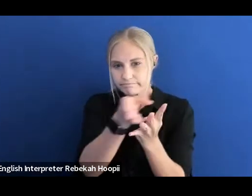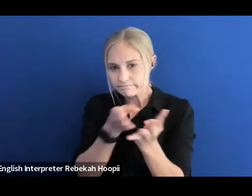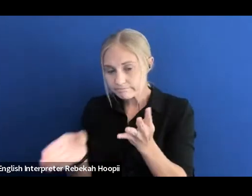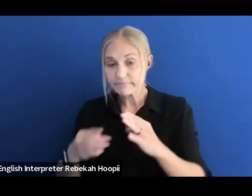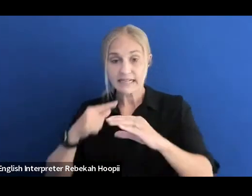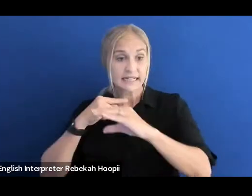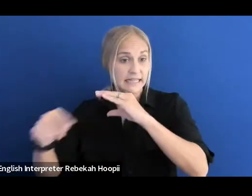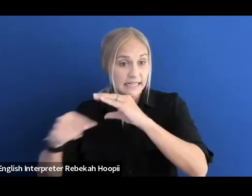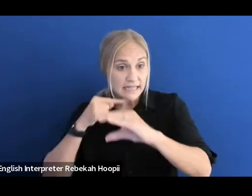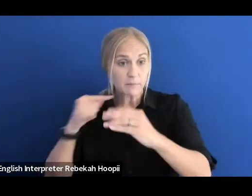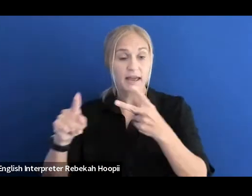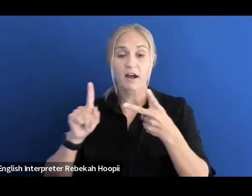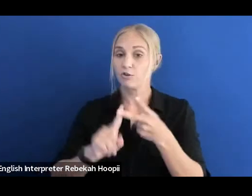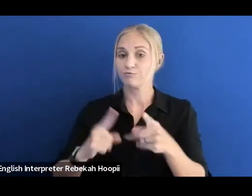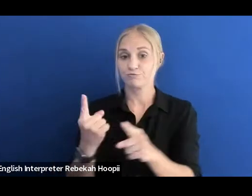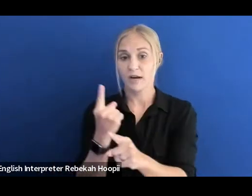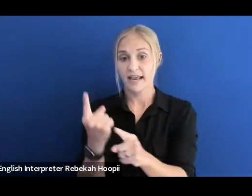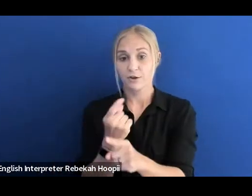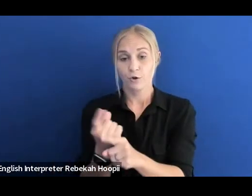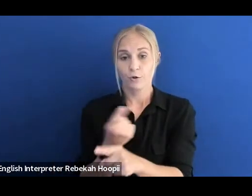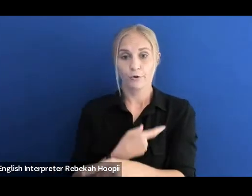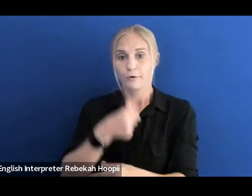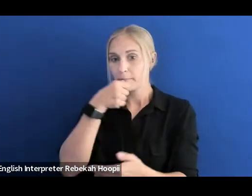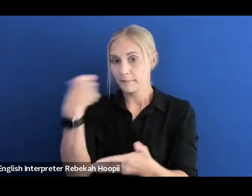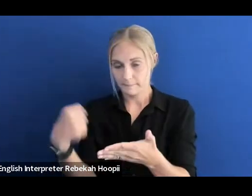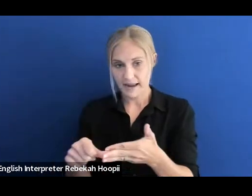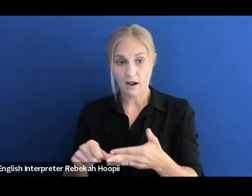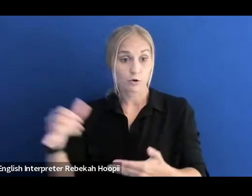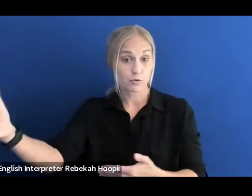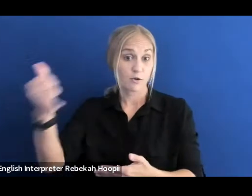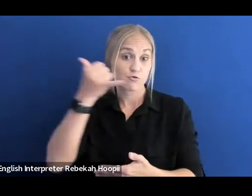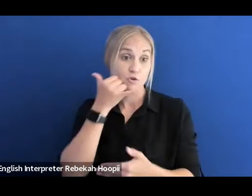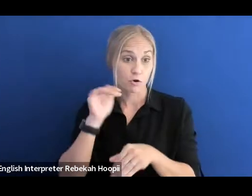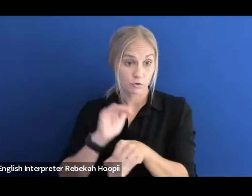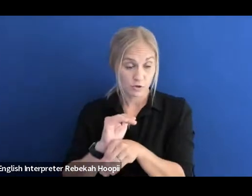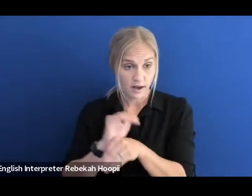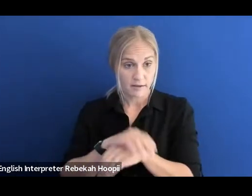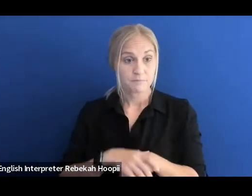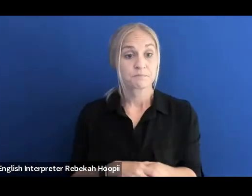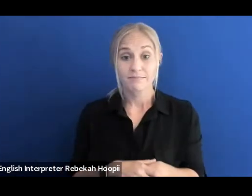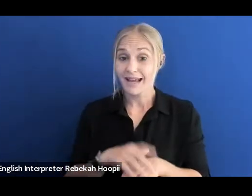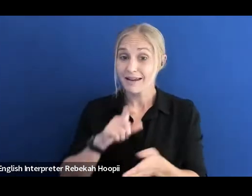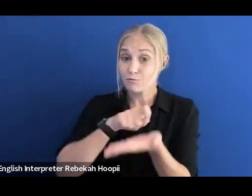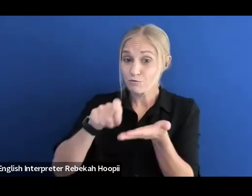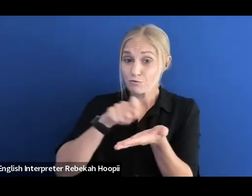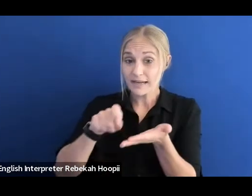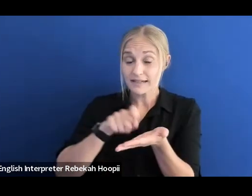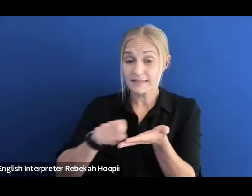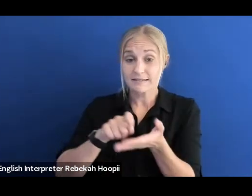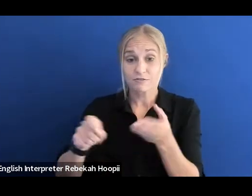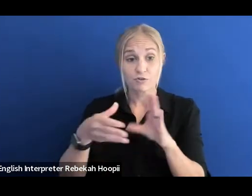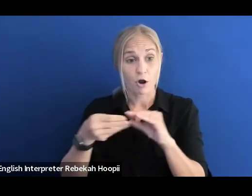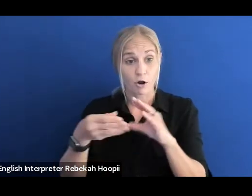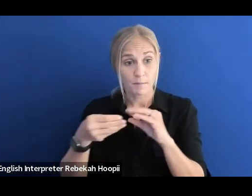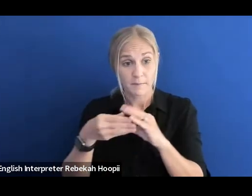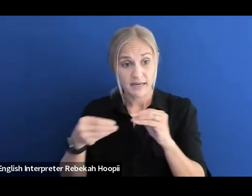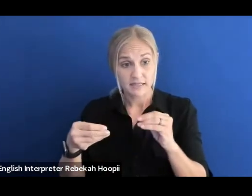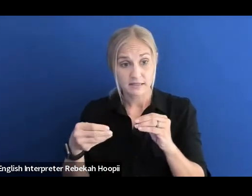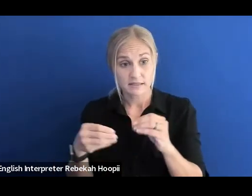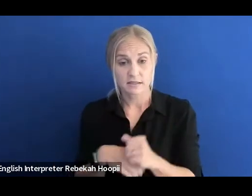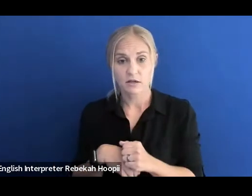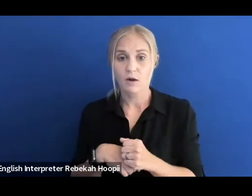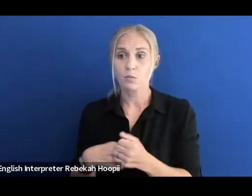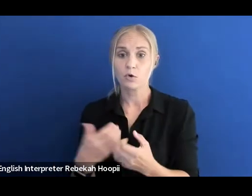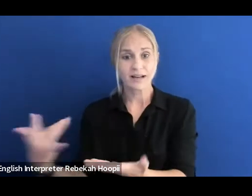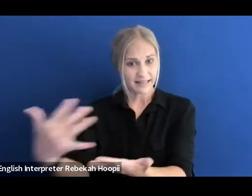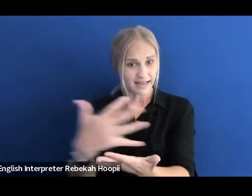email, regular mail, phone call here tonight, as well as submitting written comments through the 7th of June.